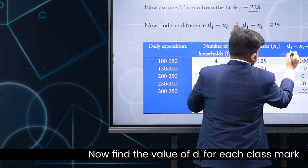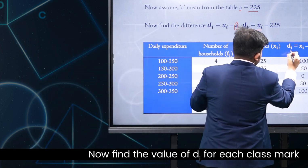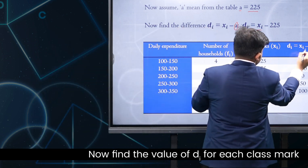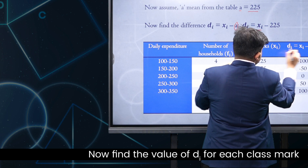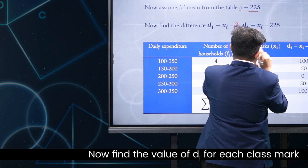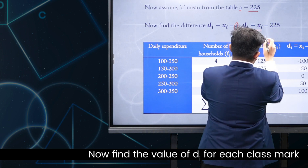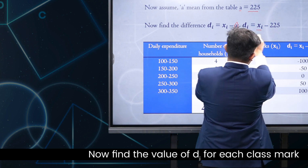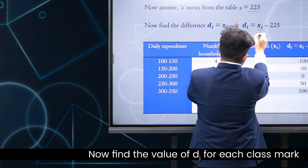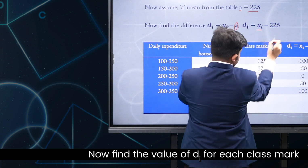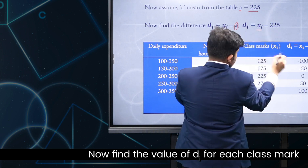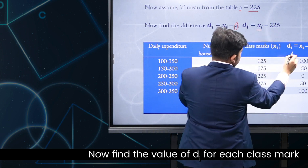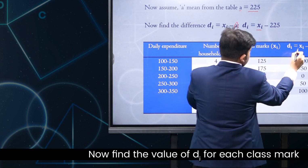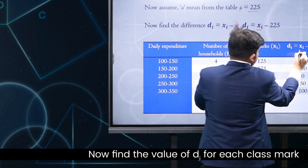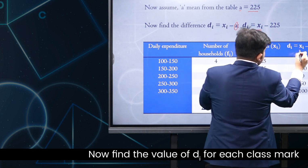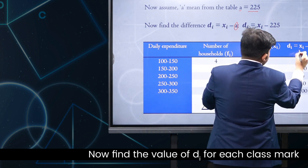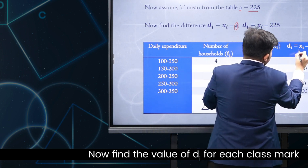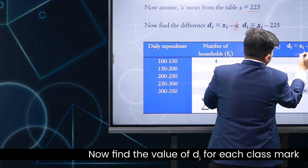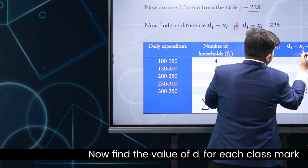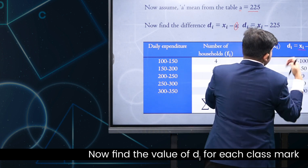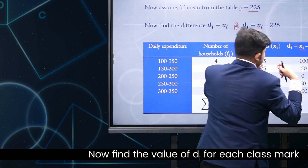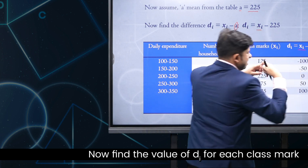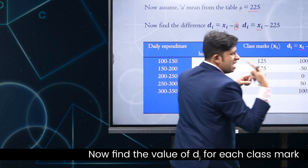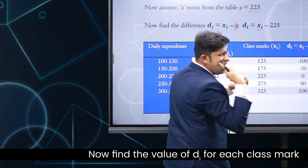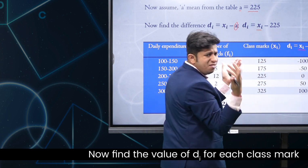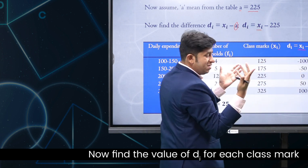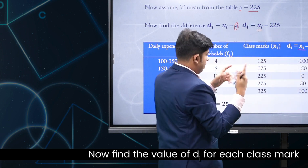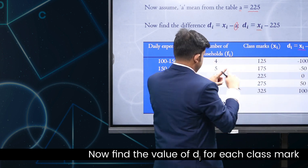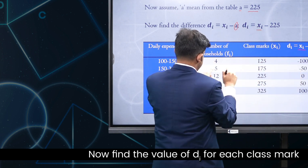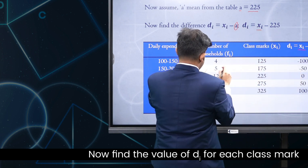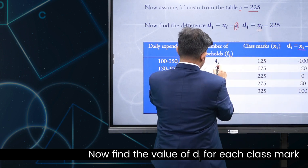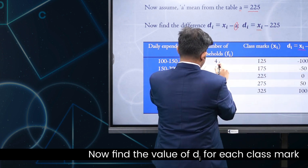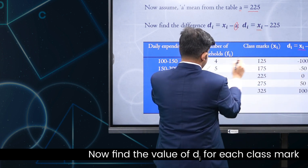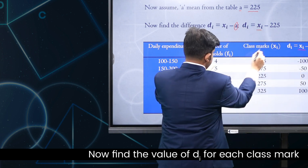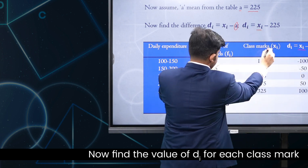Now find the value of di for the each class mark.